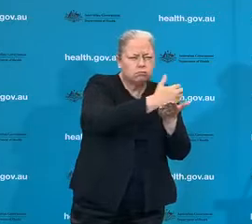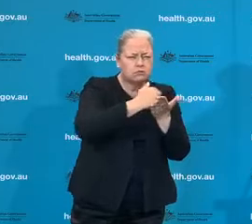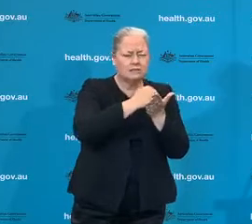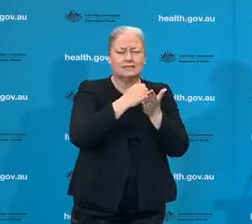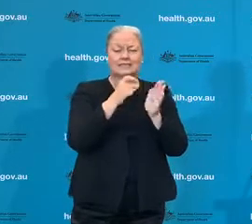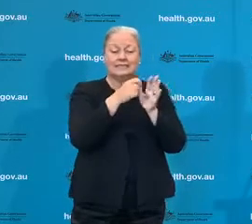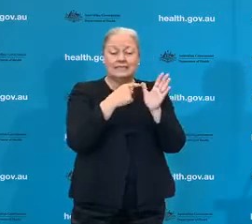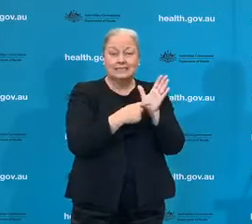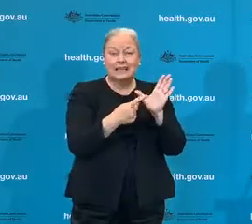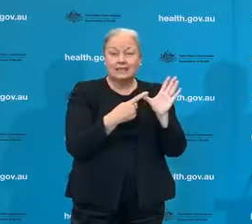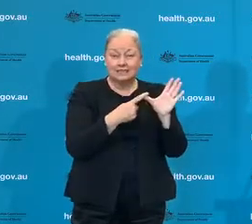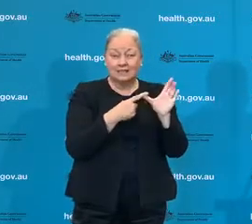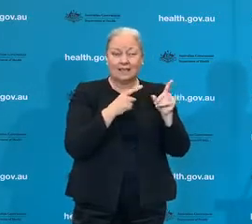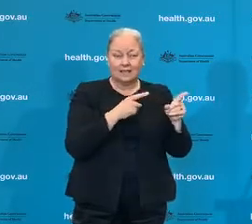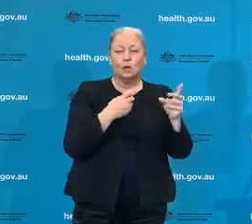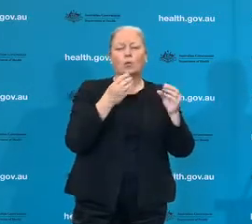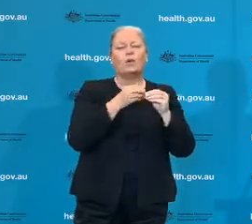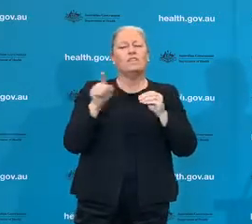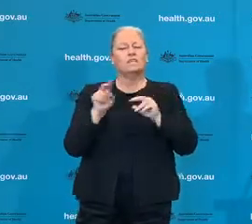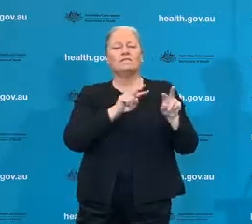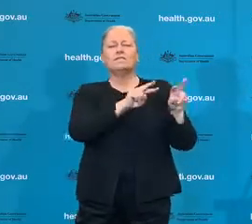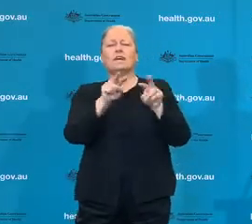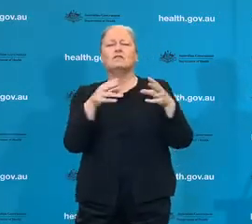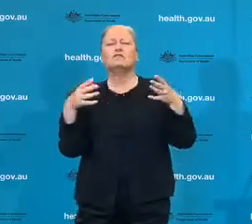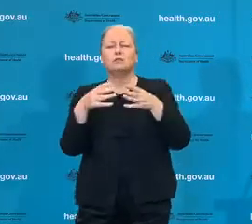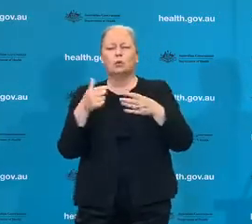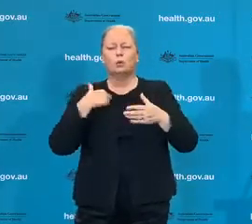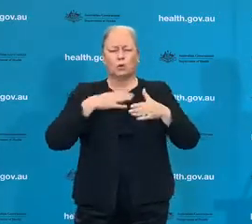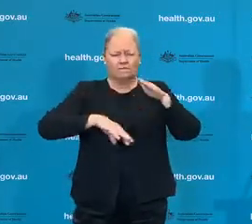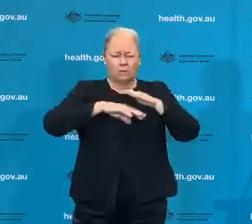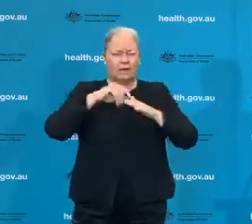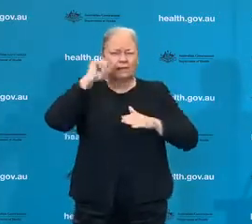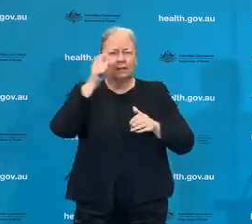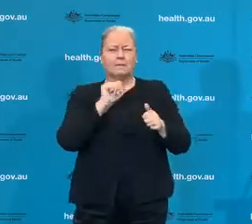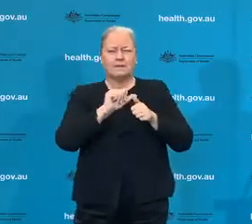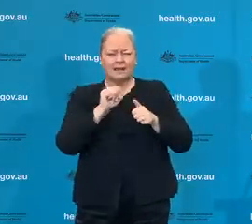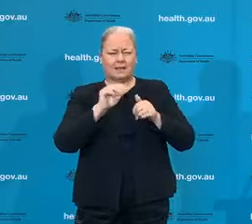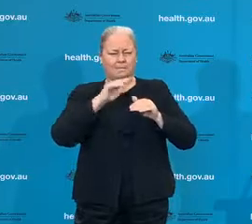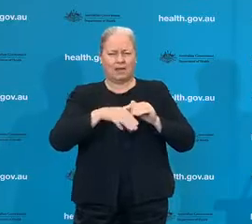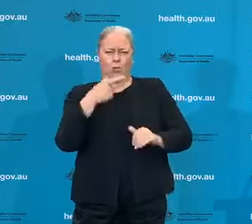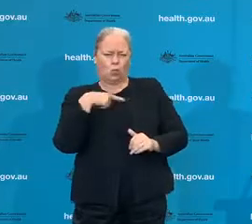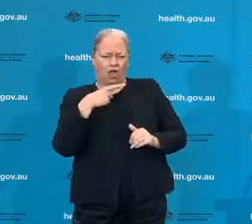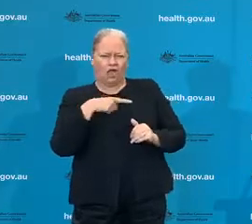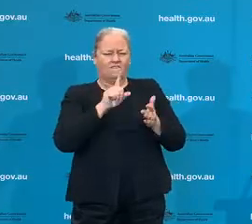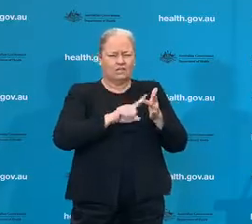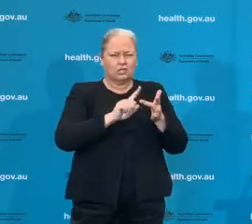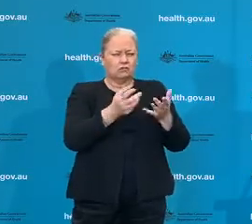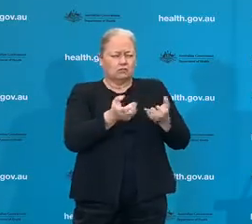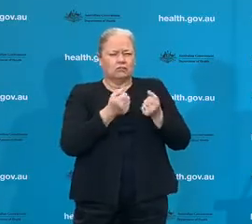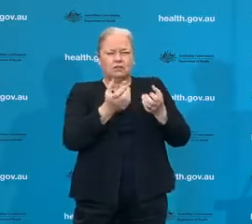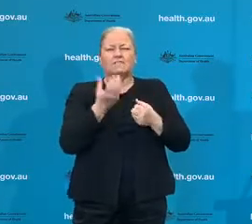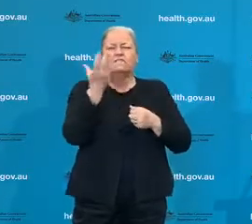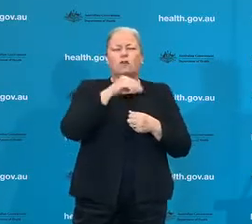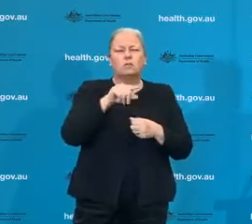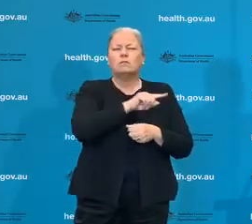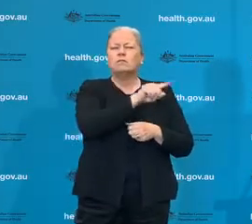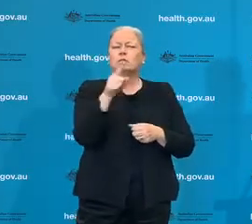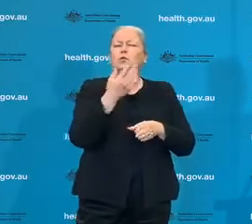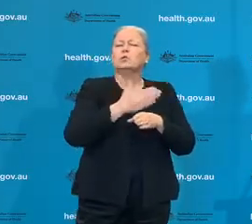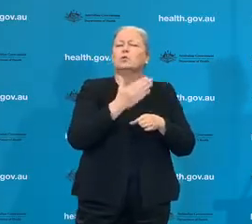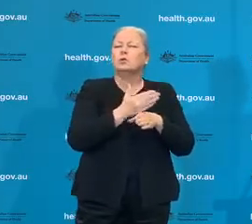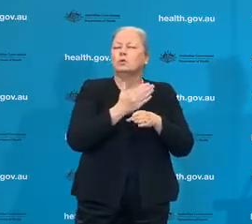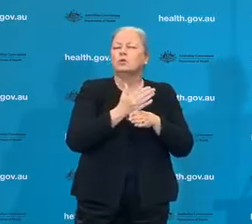program so that we fully understand or understand better the nature of healthcare worker infections. Finally, can I pay